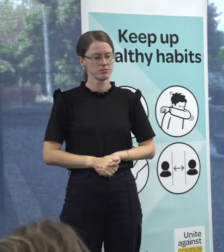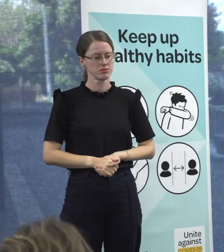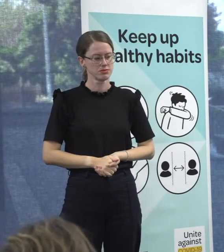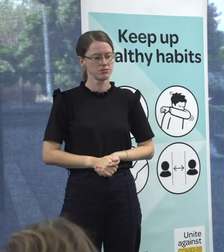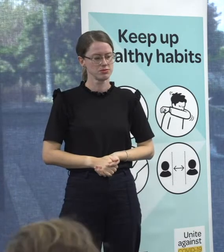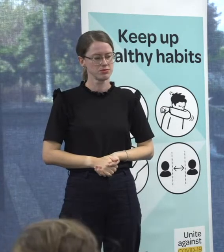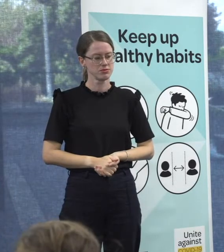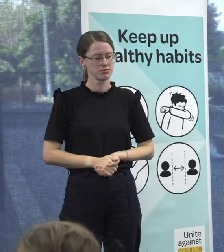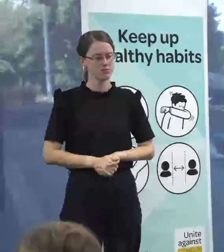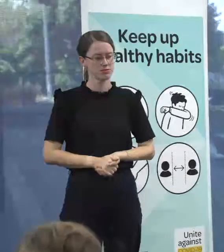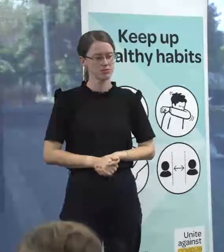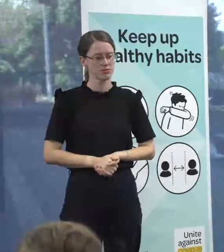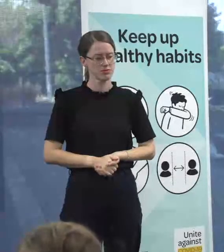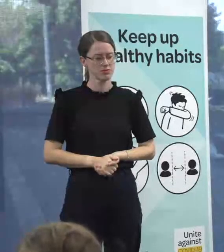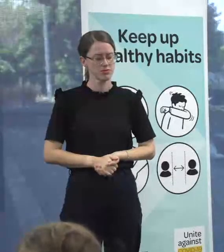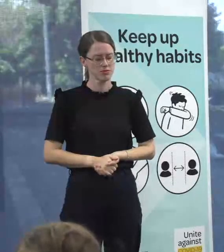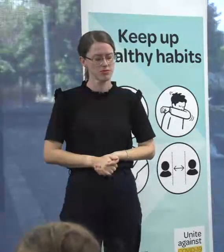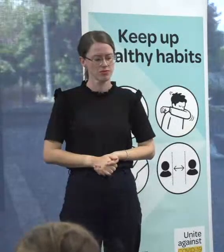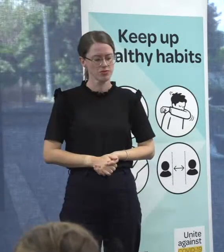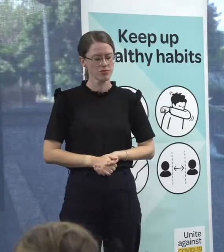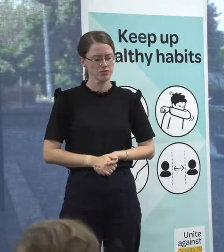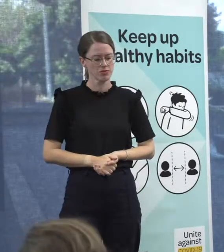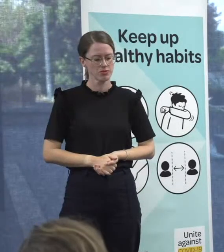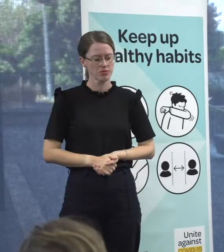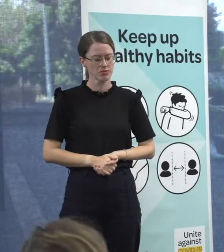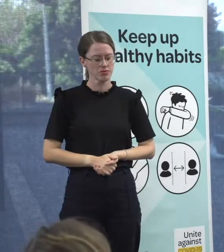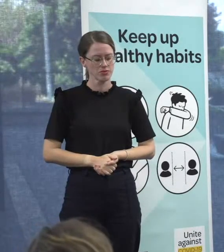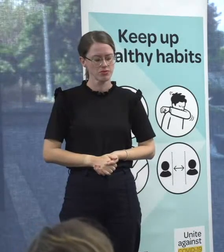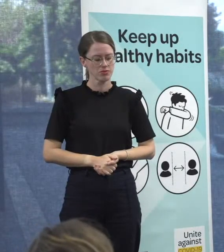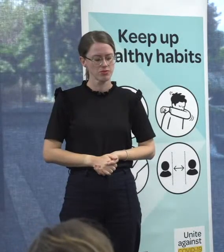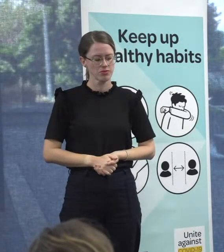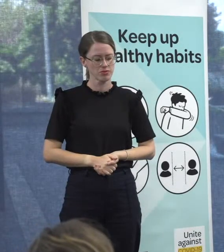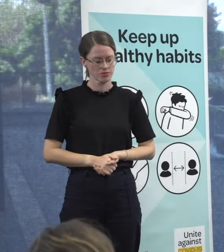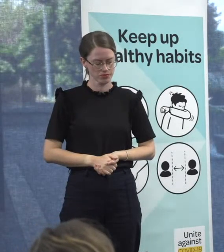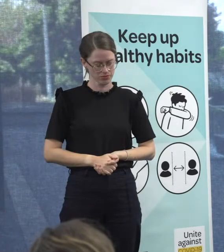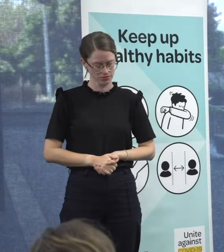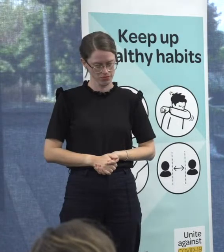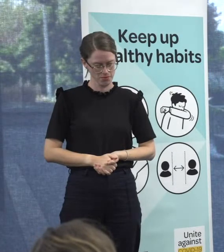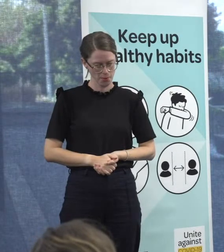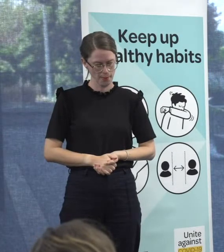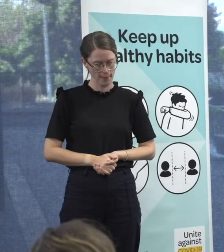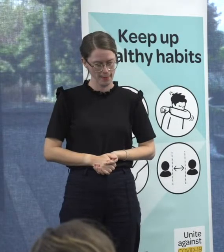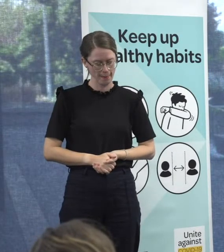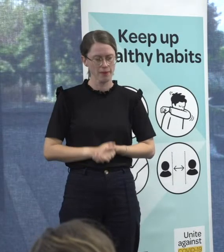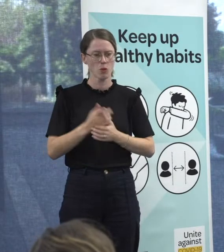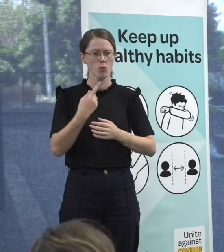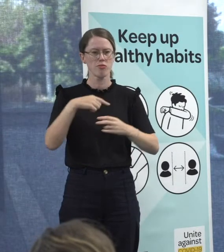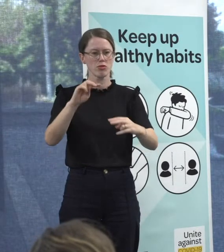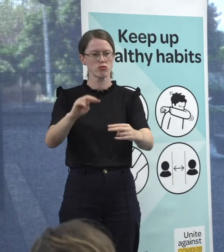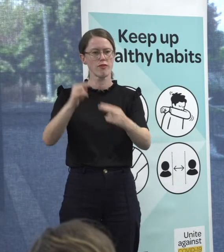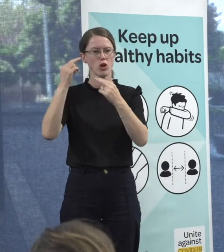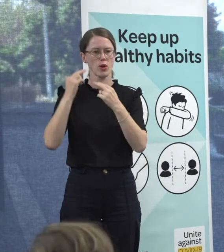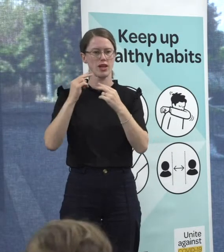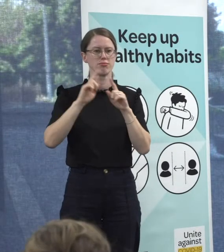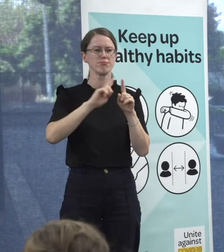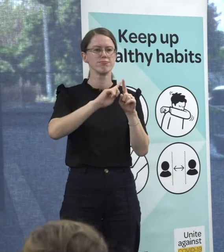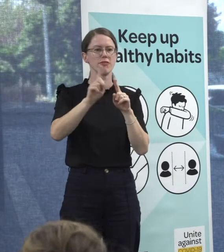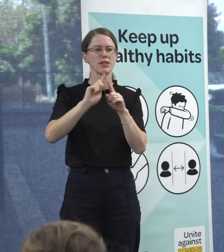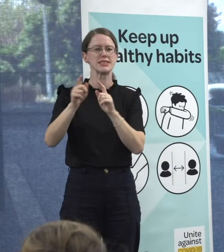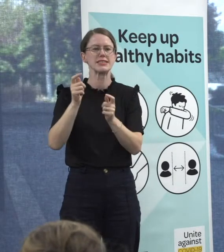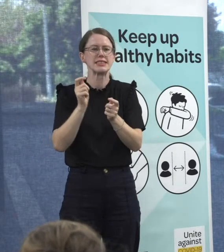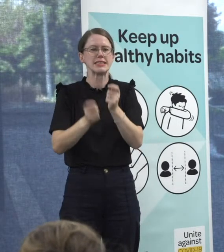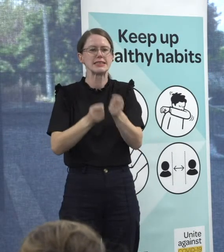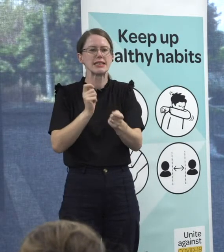On testing, you will recall, and as part of our standard practice through the review, through the pandemic,